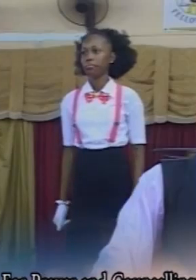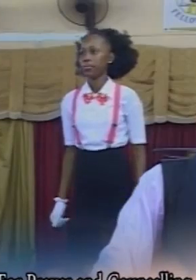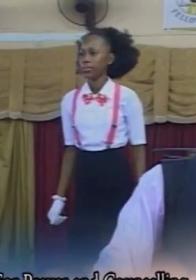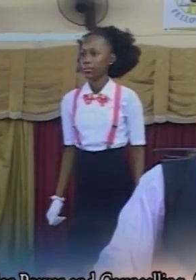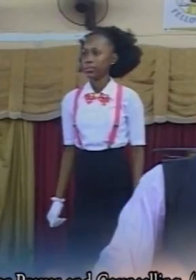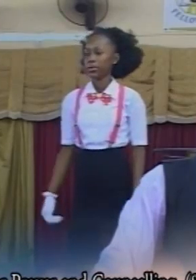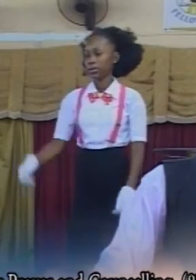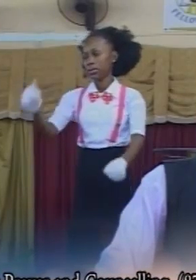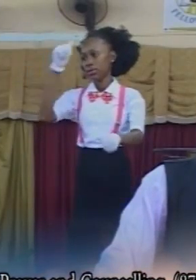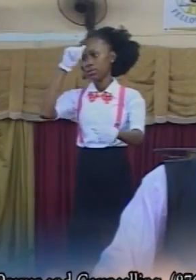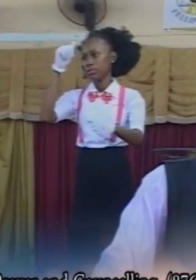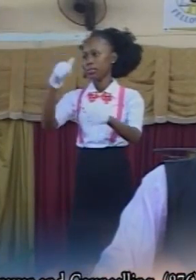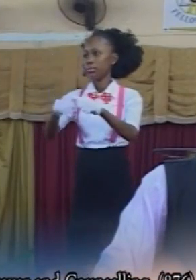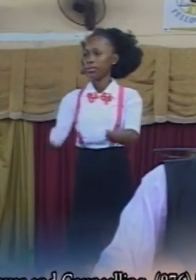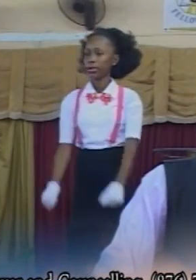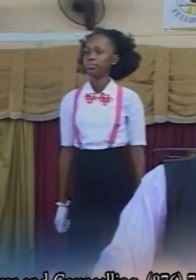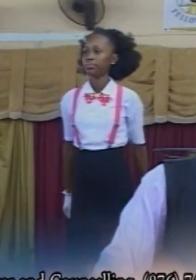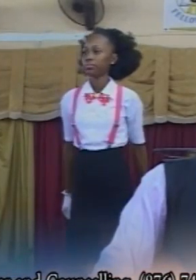Remember,